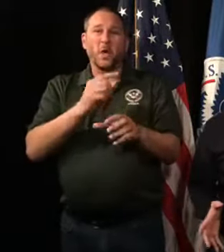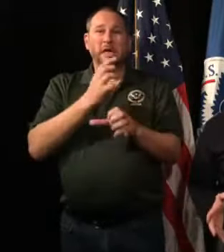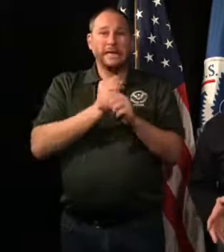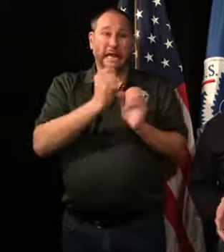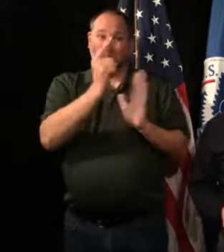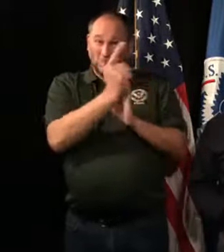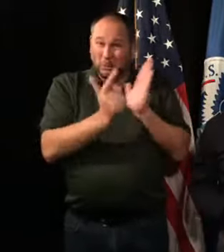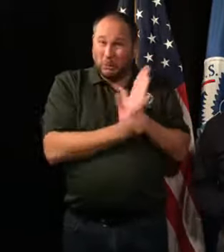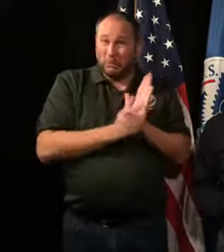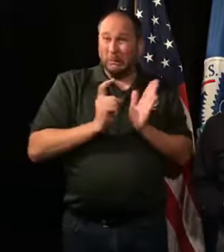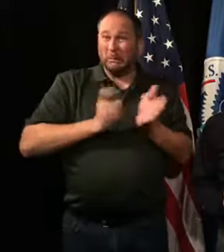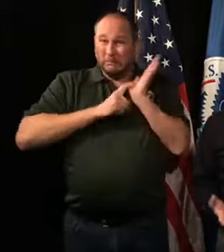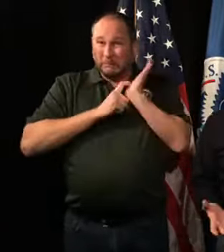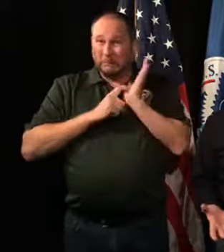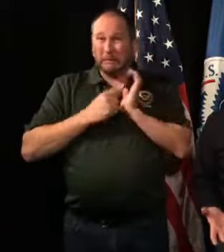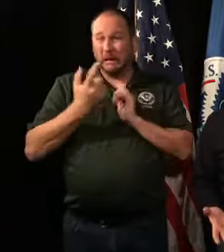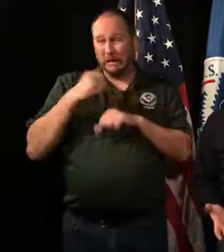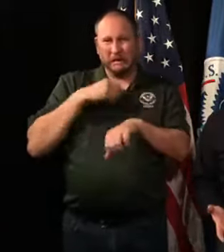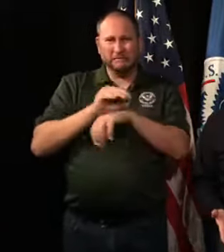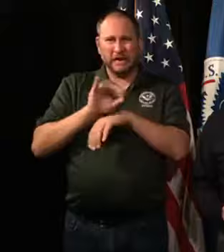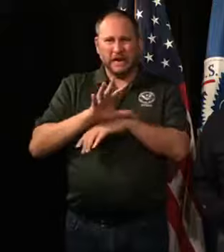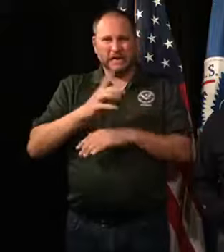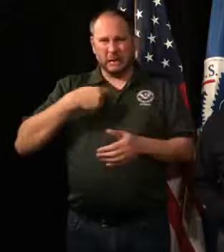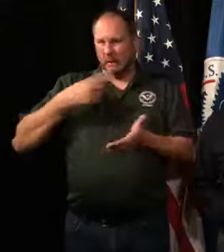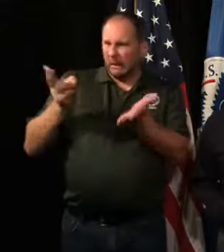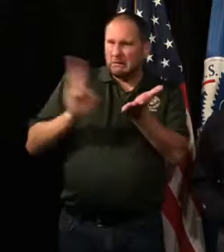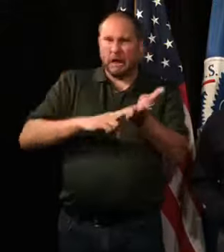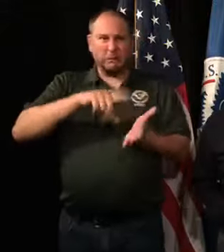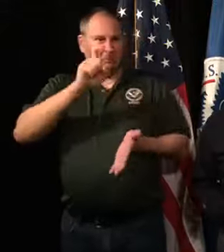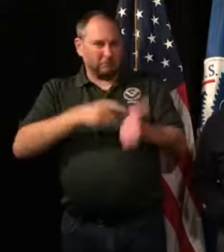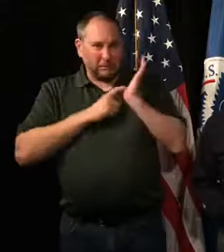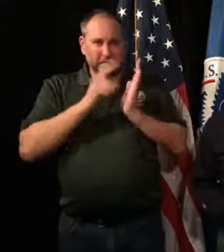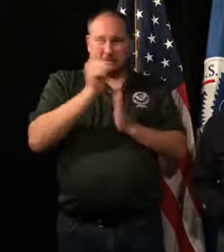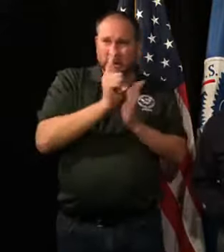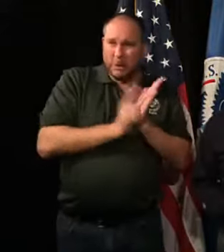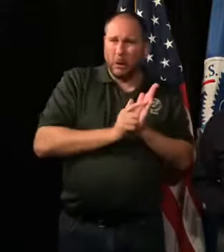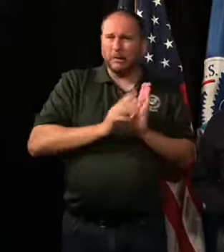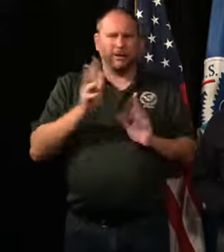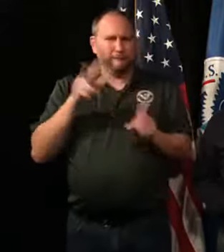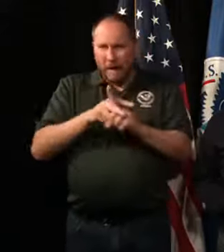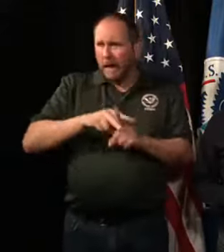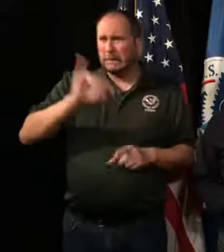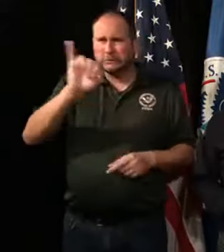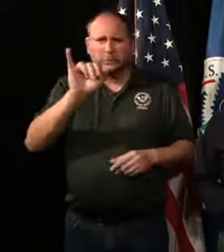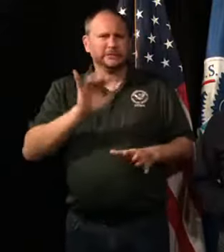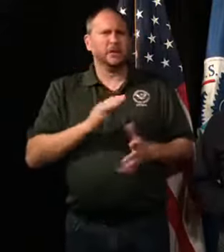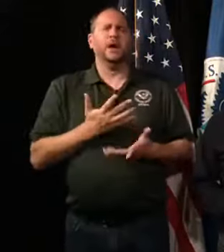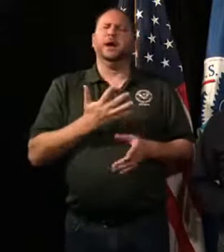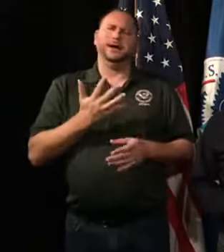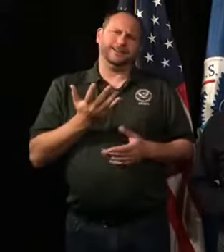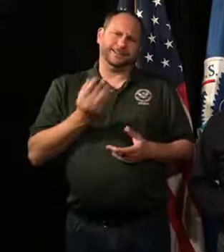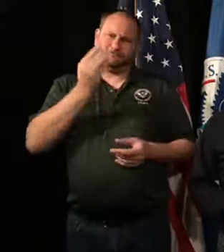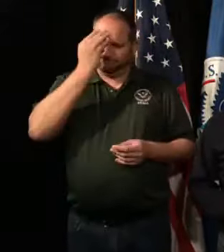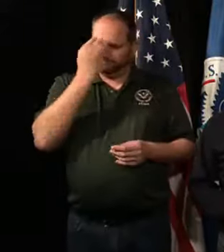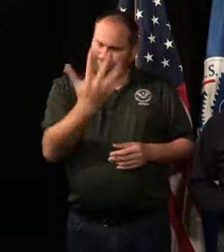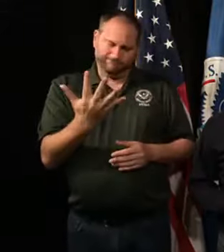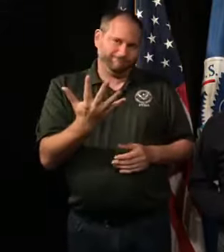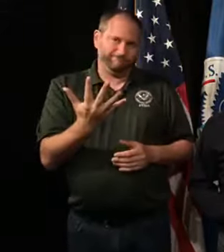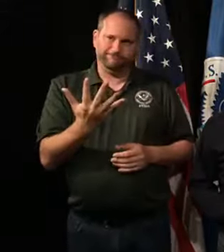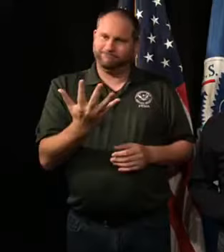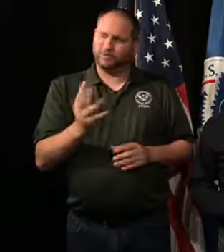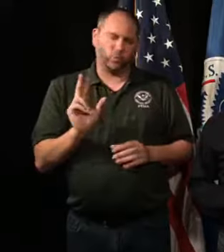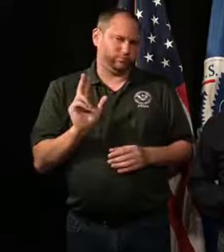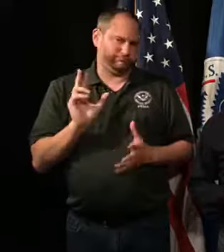before you begin. You have to have an attorney involved to file a flood insurance claim. Here's what I'm going to tell you. You need